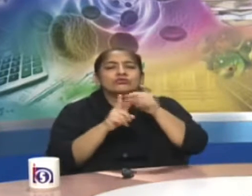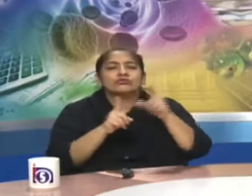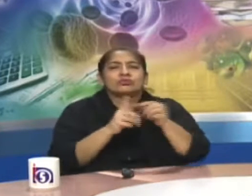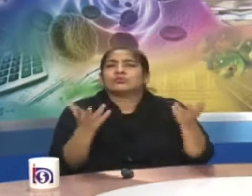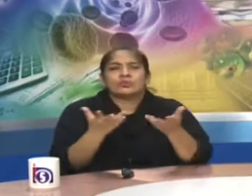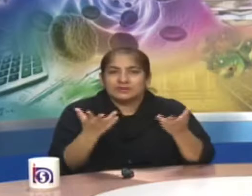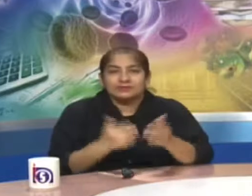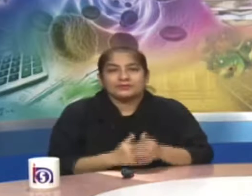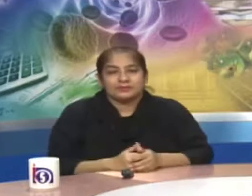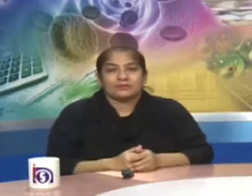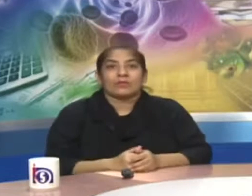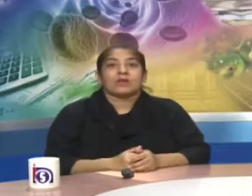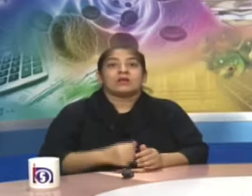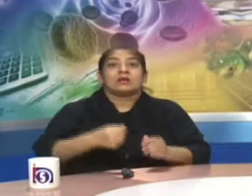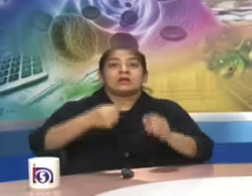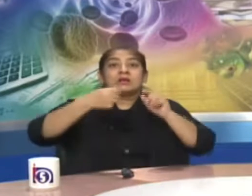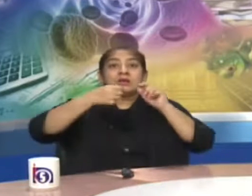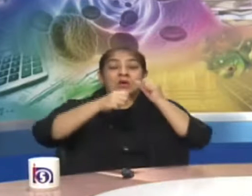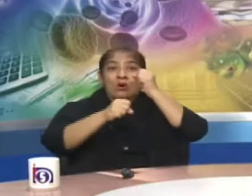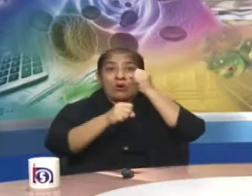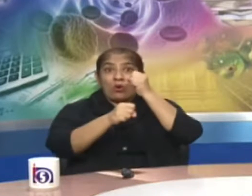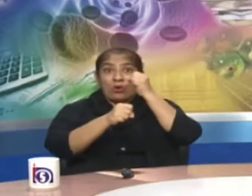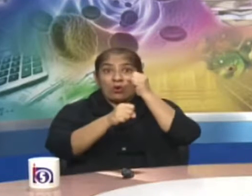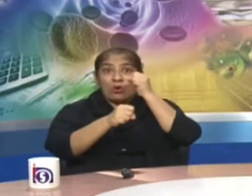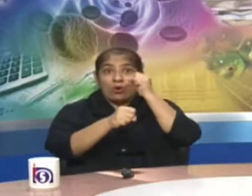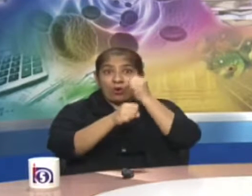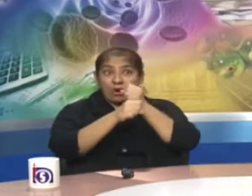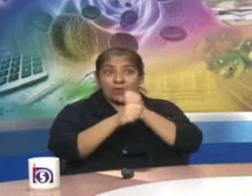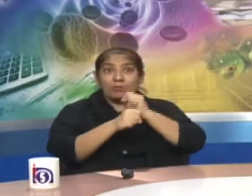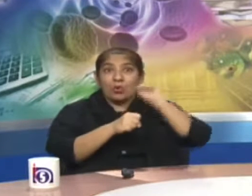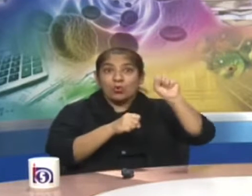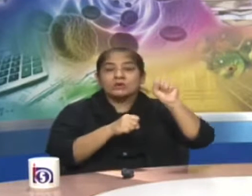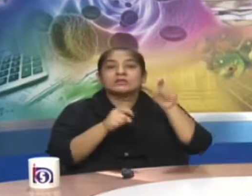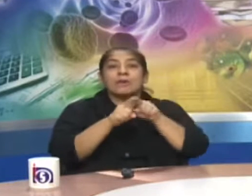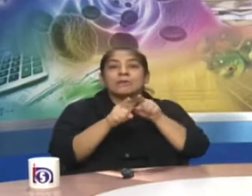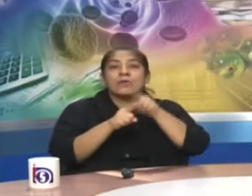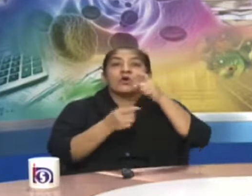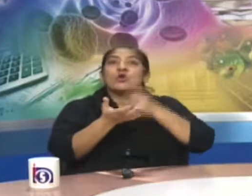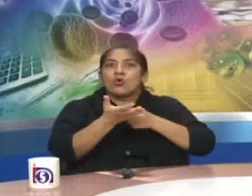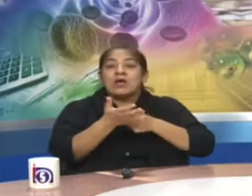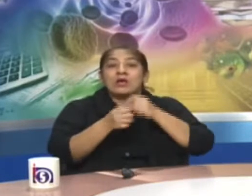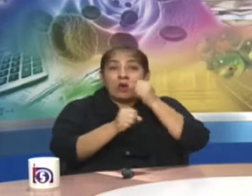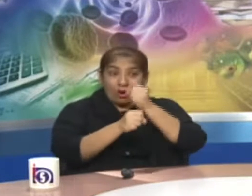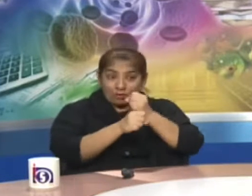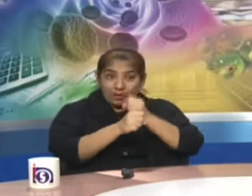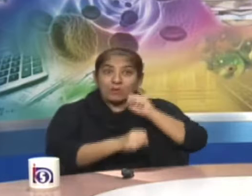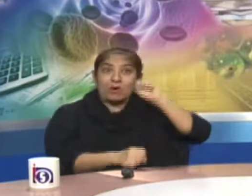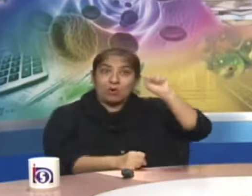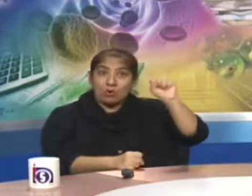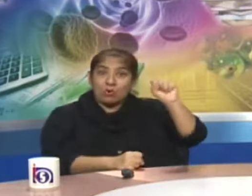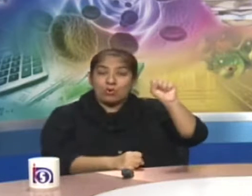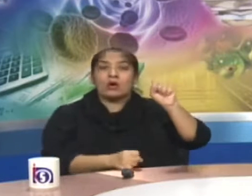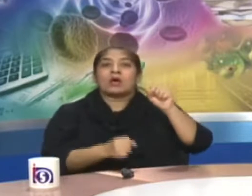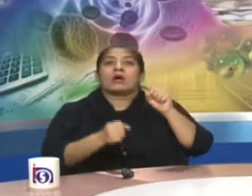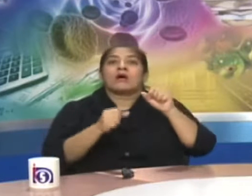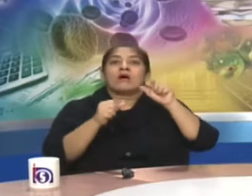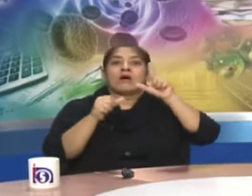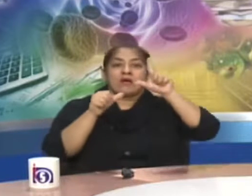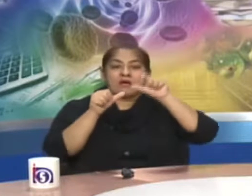Stock exchange has some rules and regulations, and what does it do? In